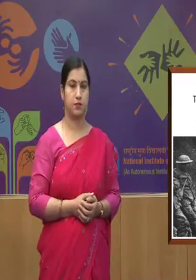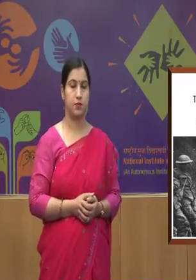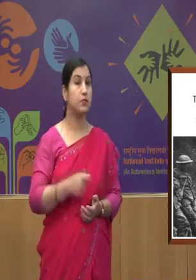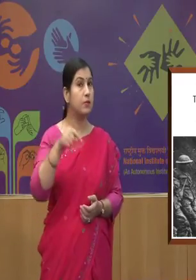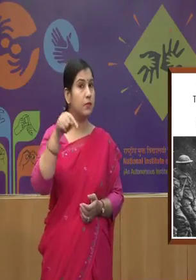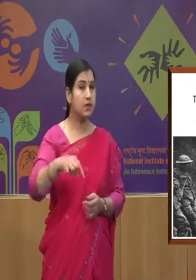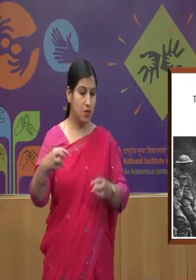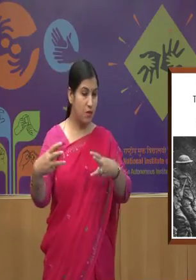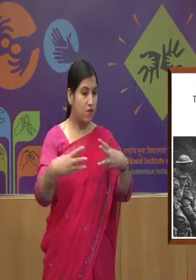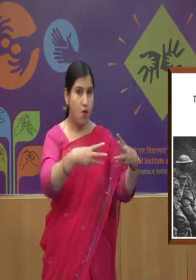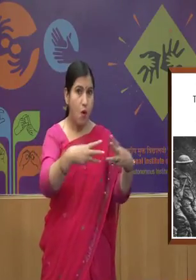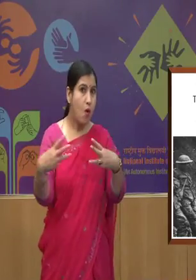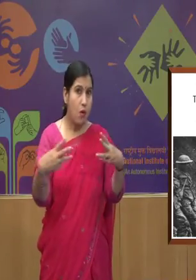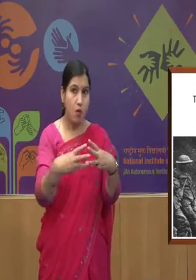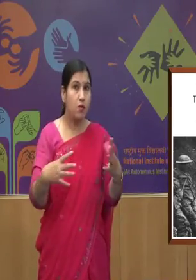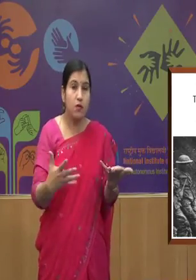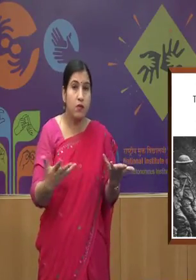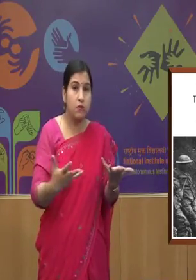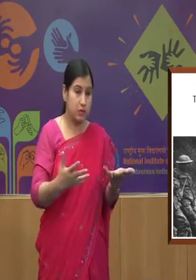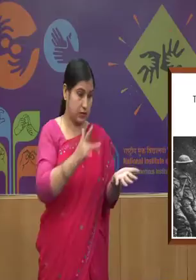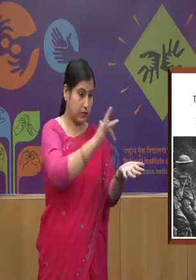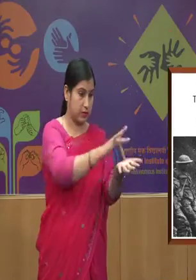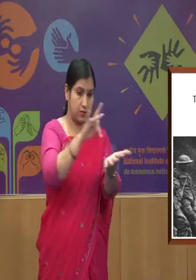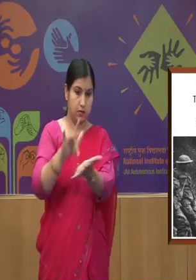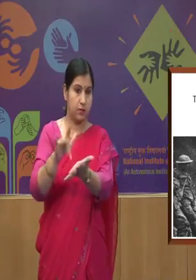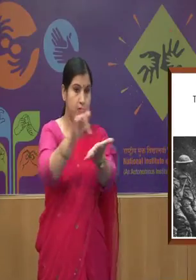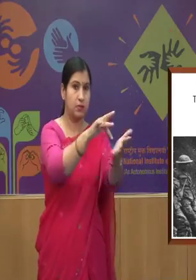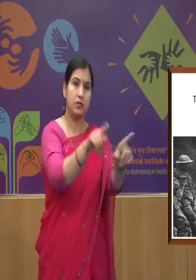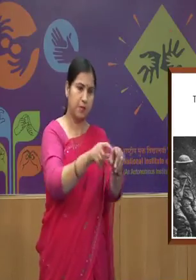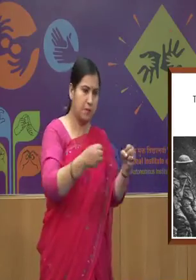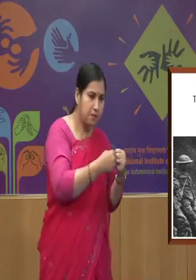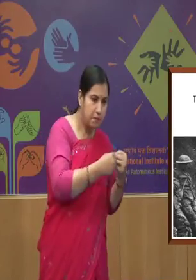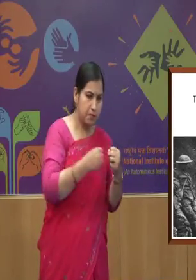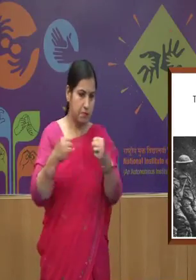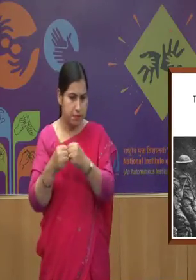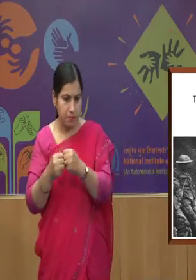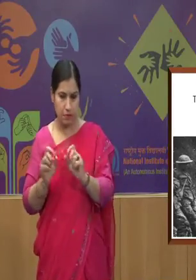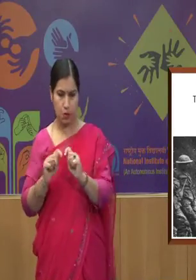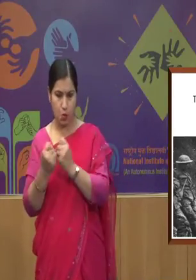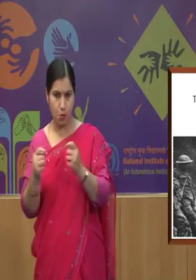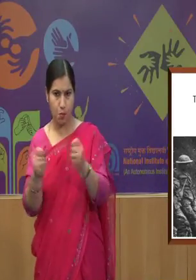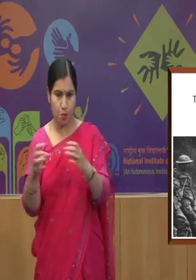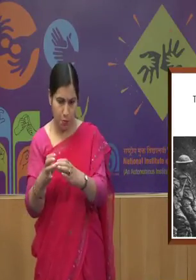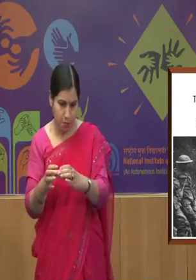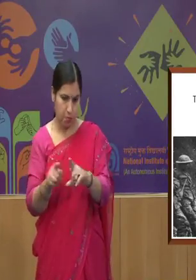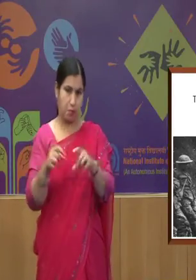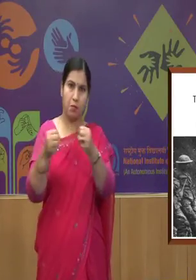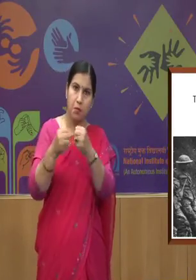This war was fought at different places between different parties and saw